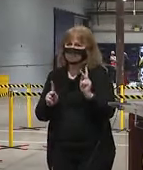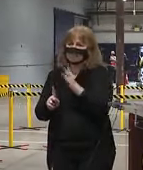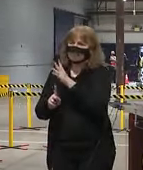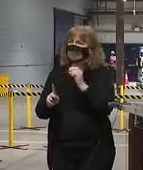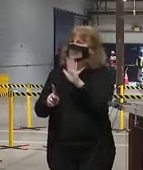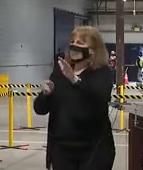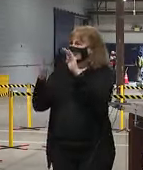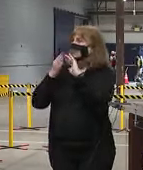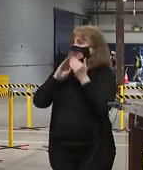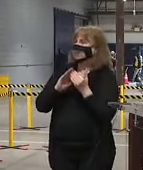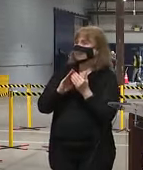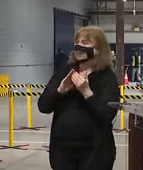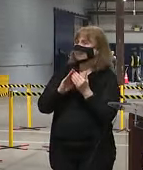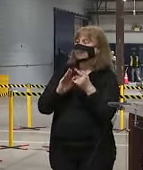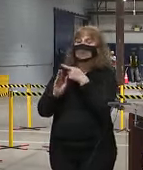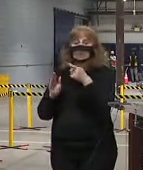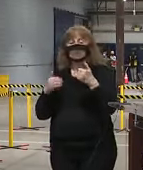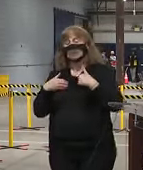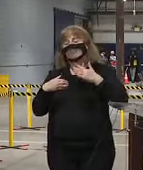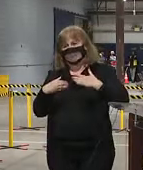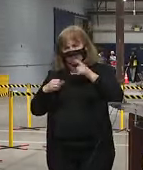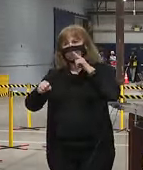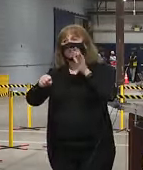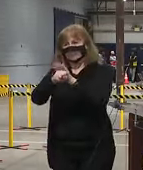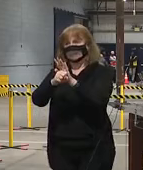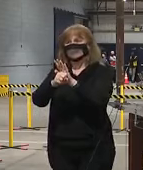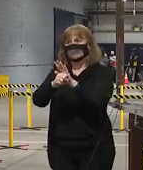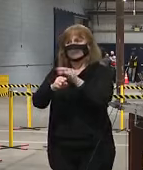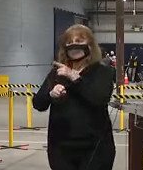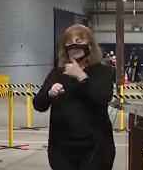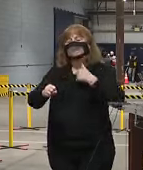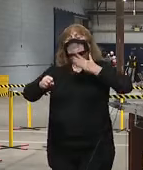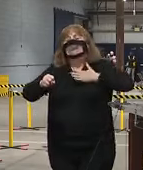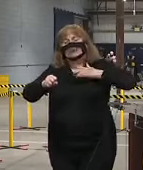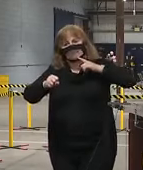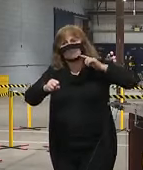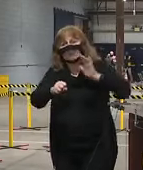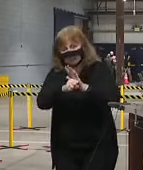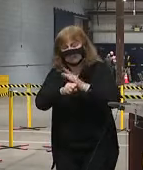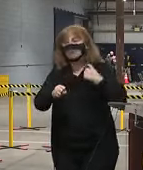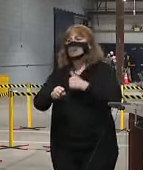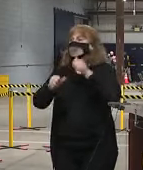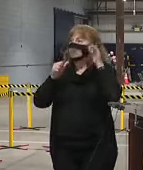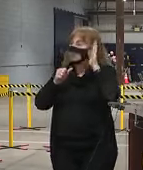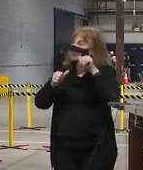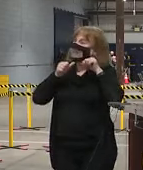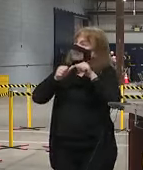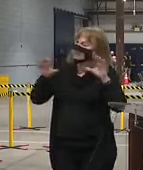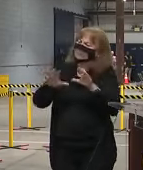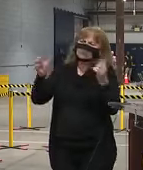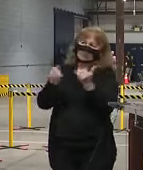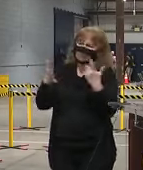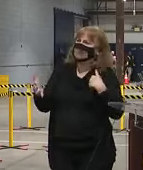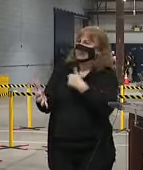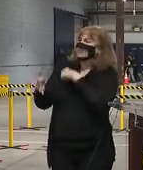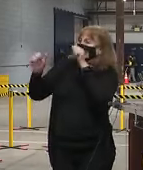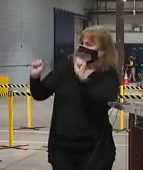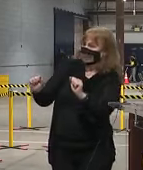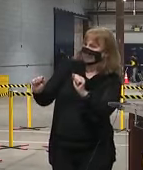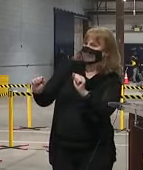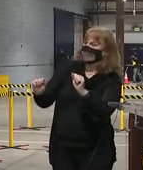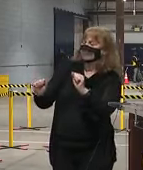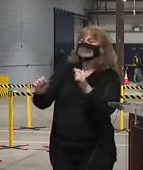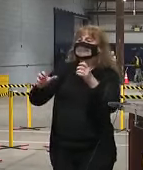and your communities, you have my word. You have my word that we will continue to do everything we can to